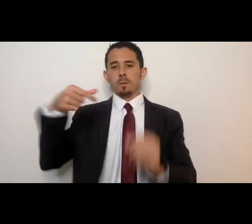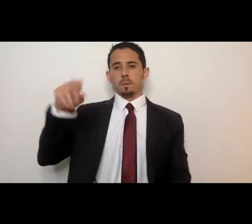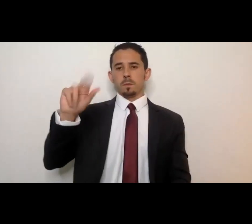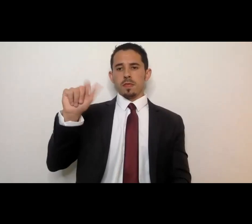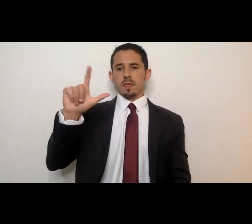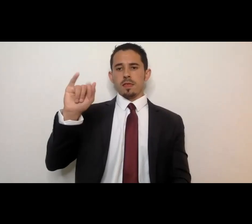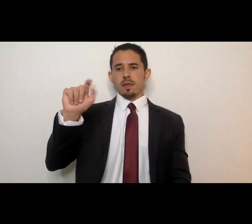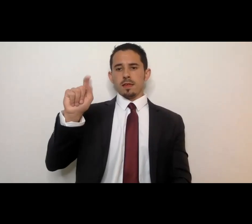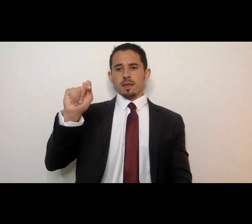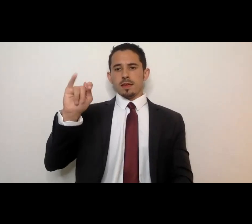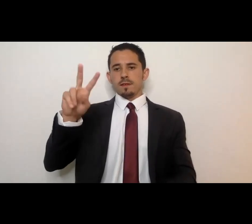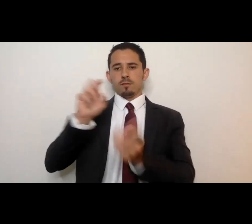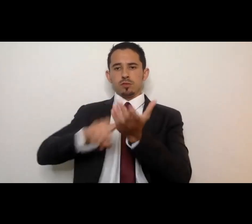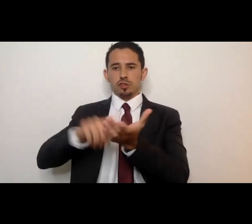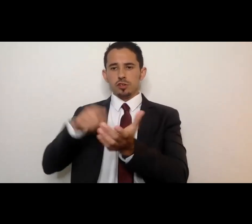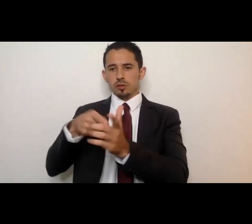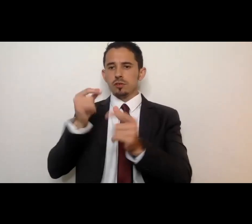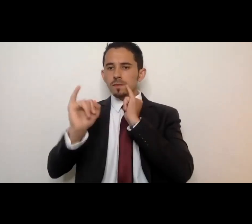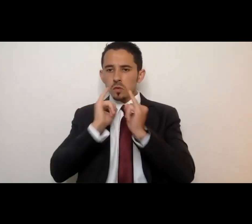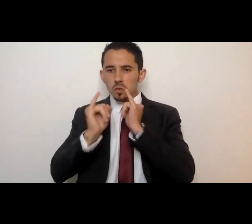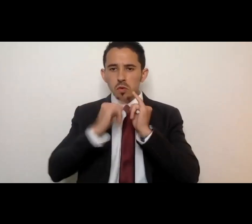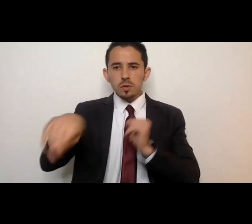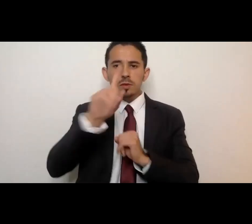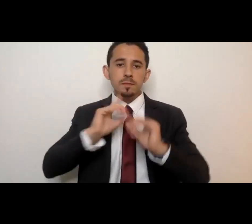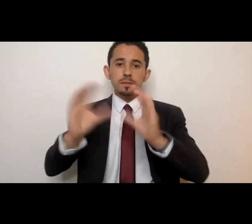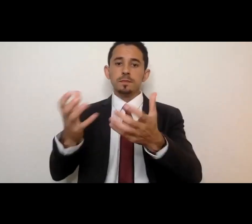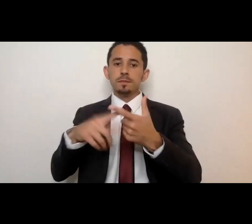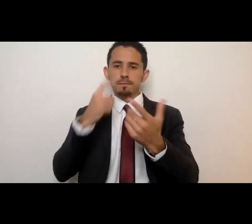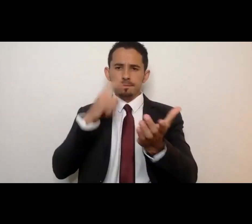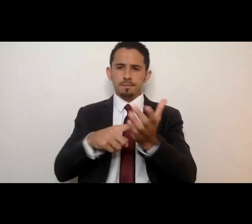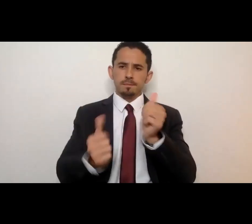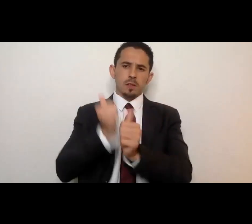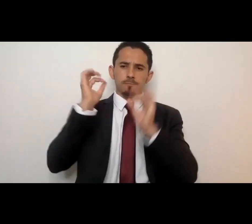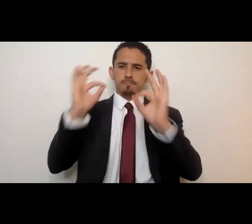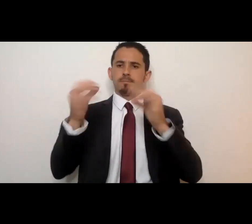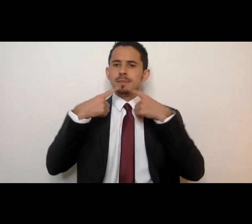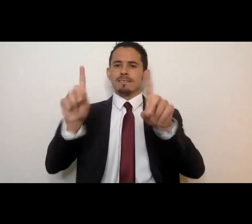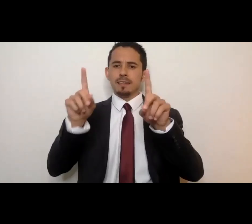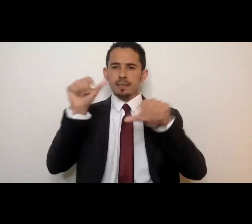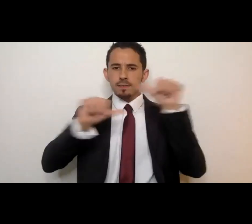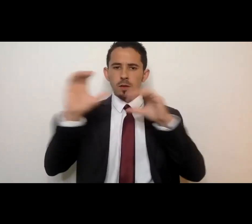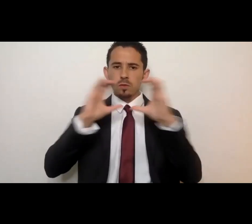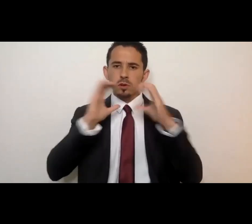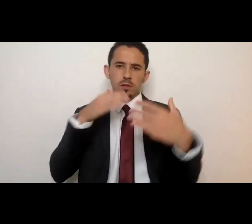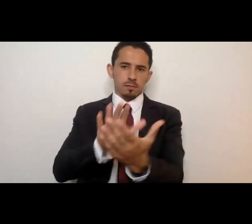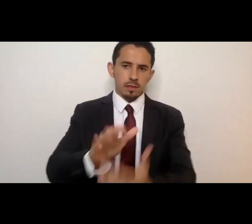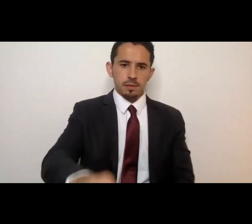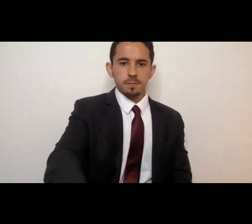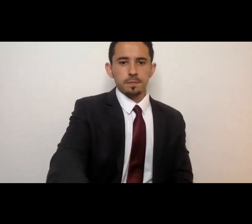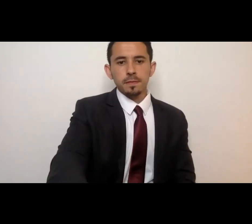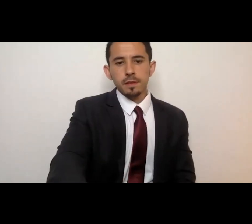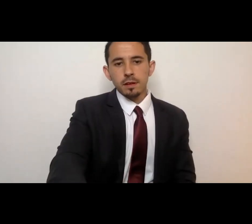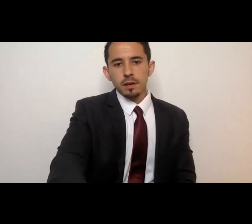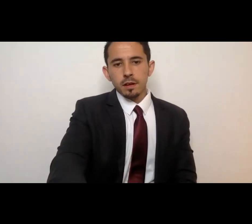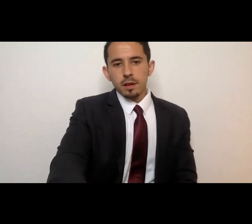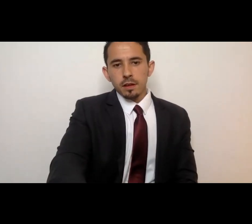How I went about this is using a qualitative research approach, which is doing qualitative interviews with the deaf population to find out the most